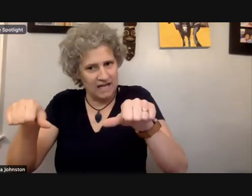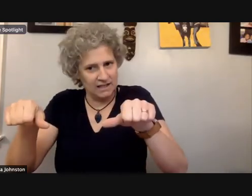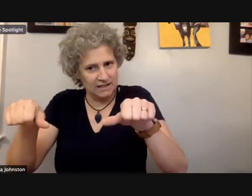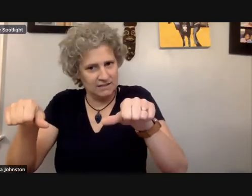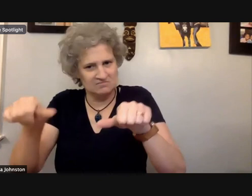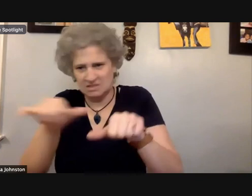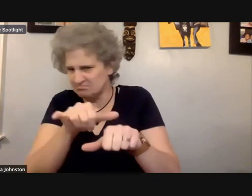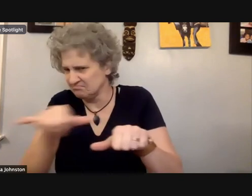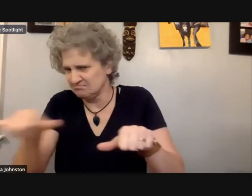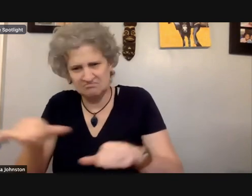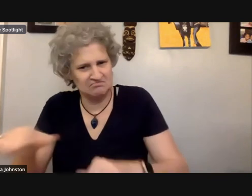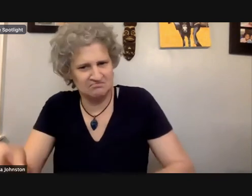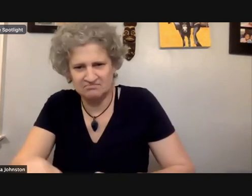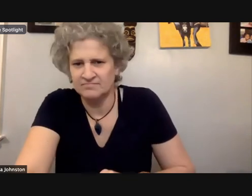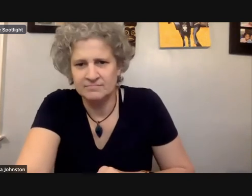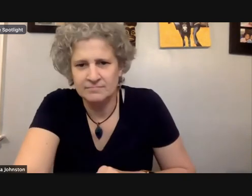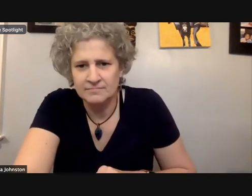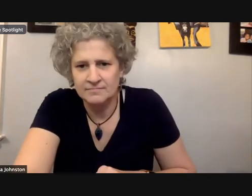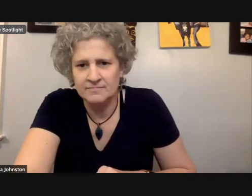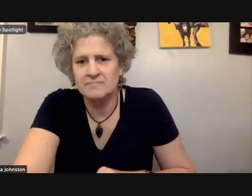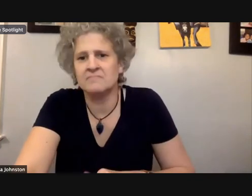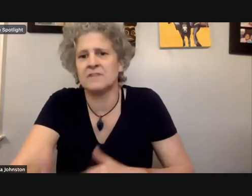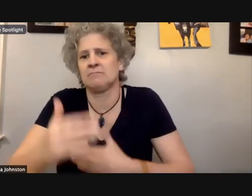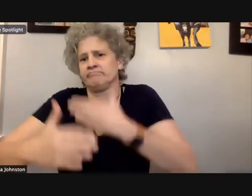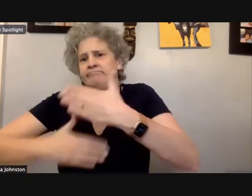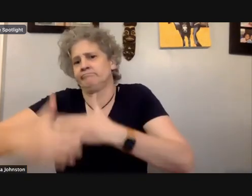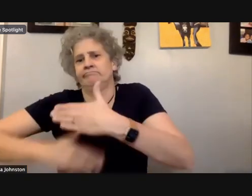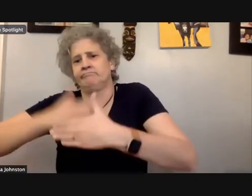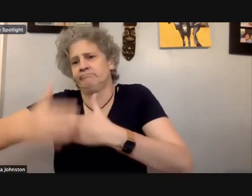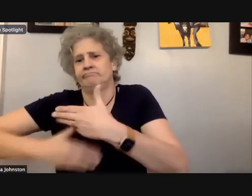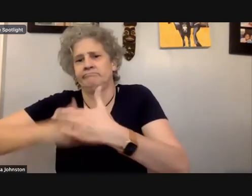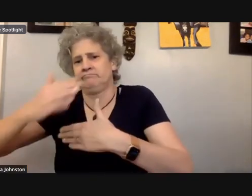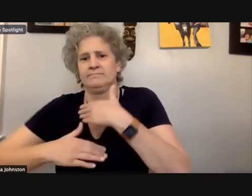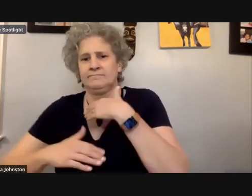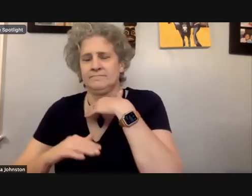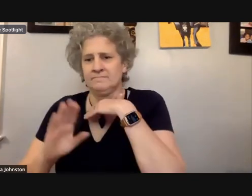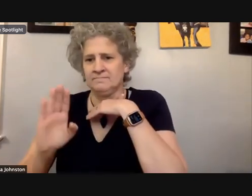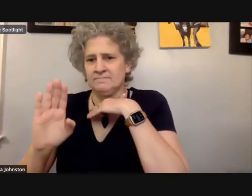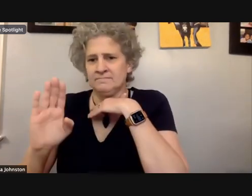for Band-Aid, this for Band-Aid. They all mean the same thing.